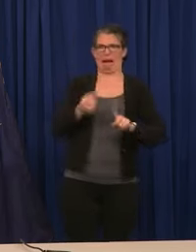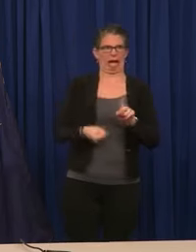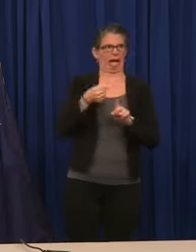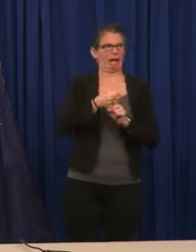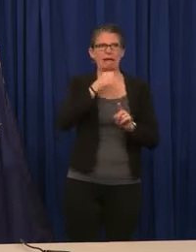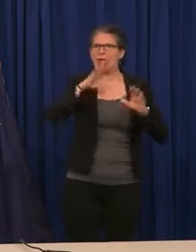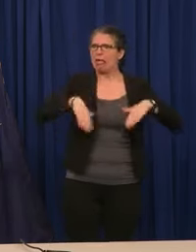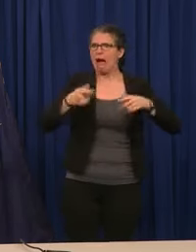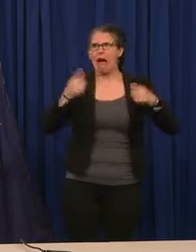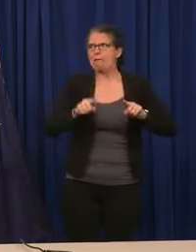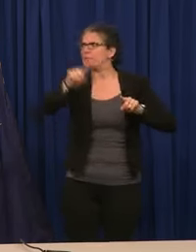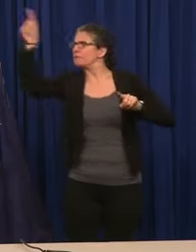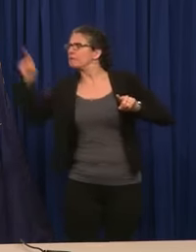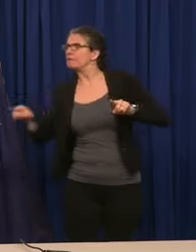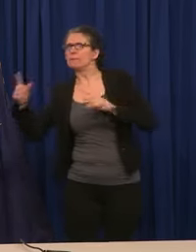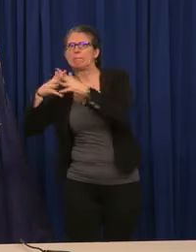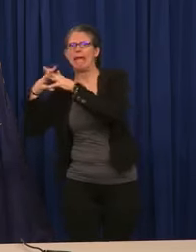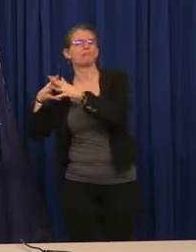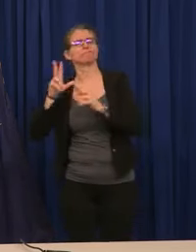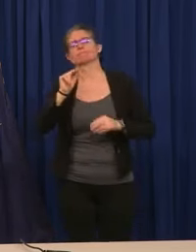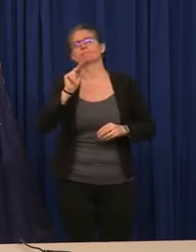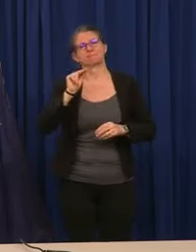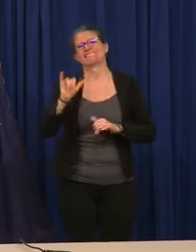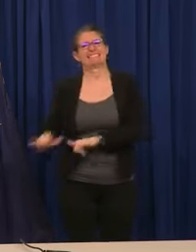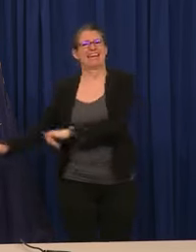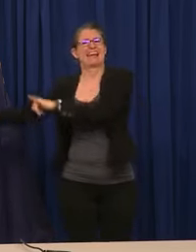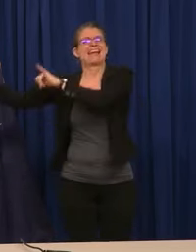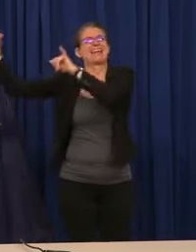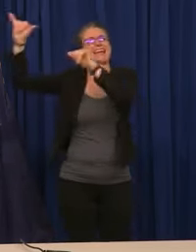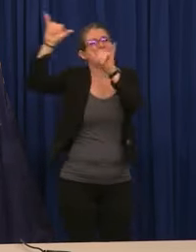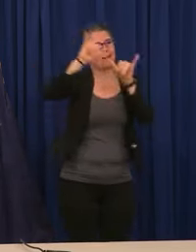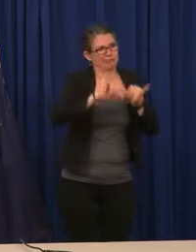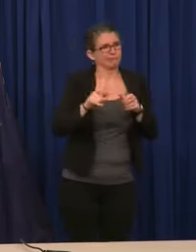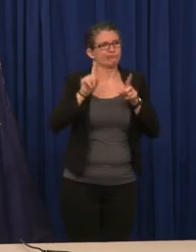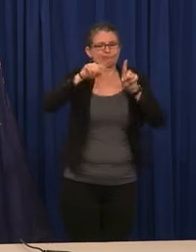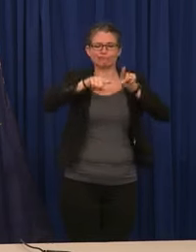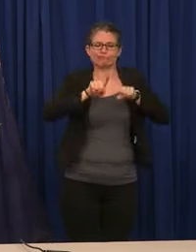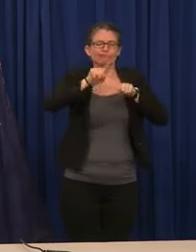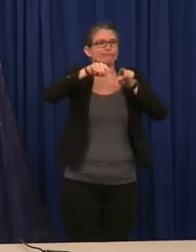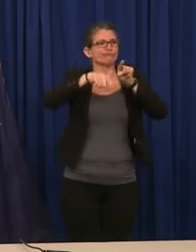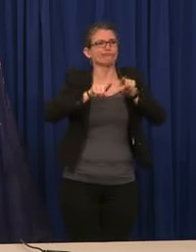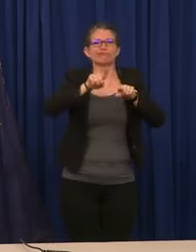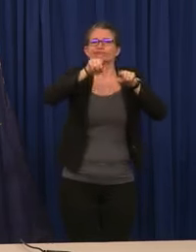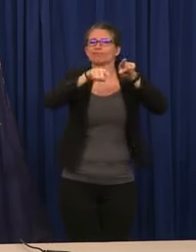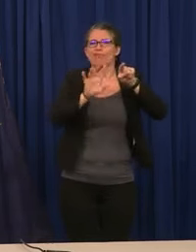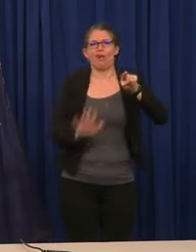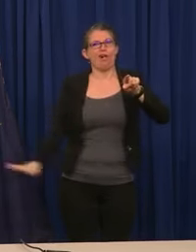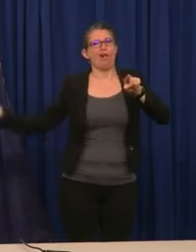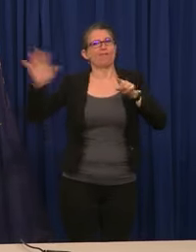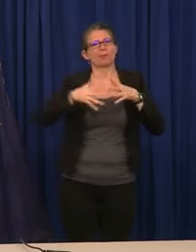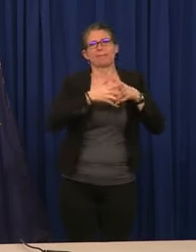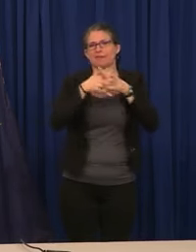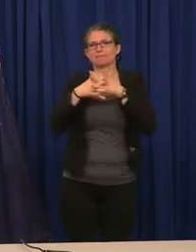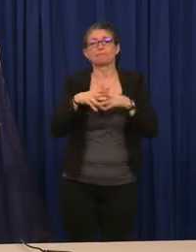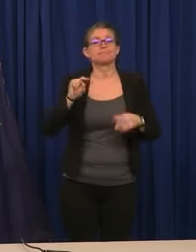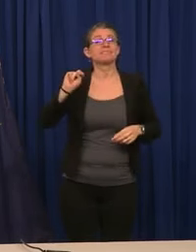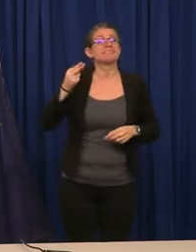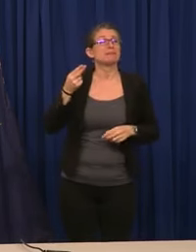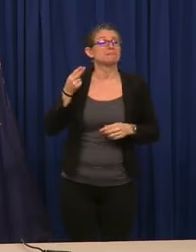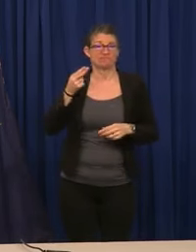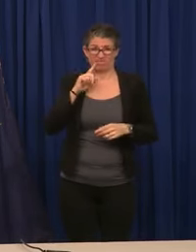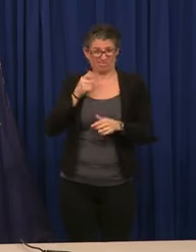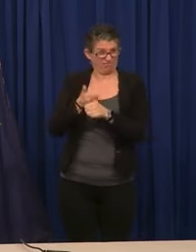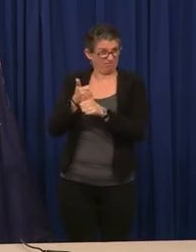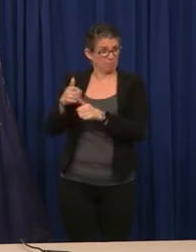are in Maine right now. And just for numerical comparisons only, New Hampshire has roughly the same number of cases.